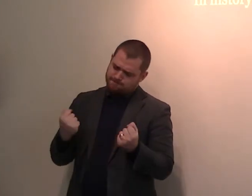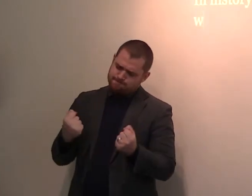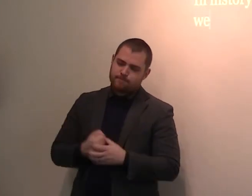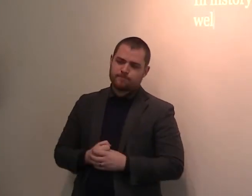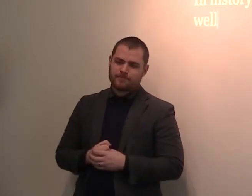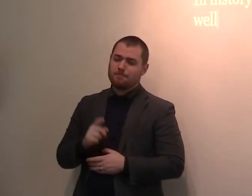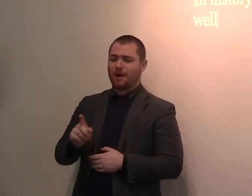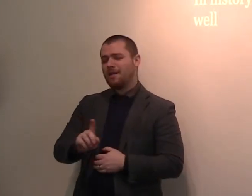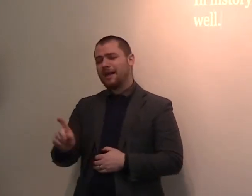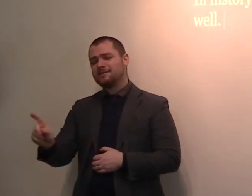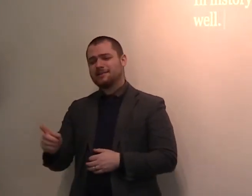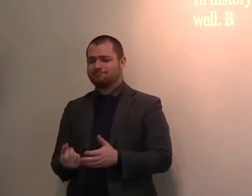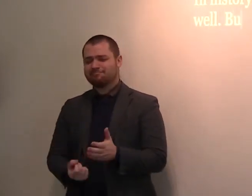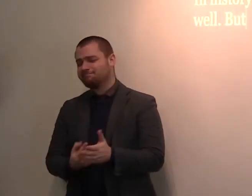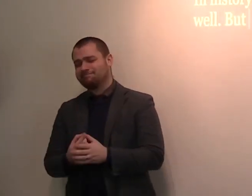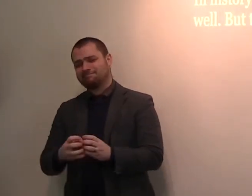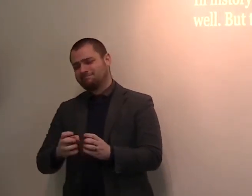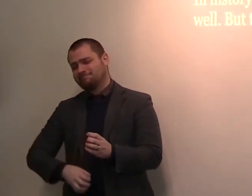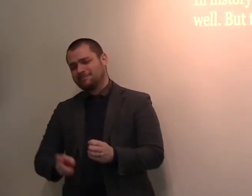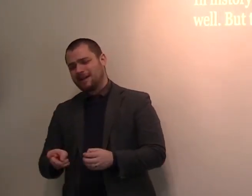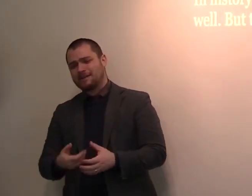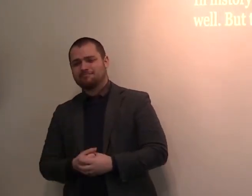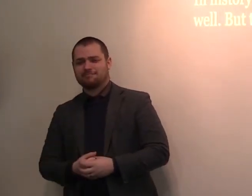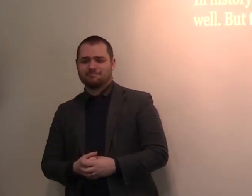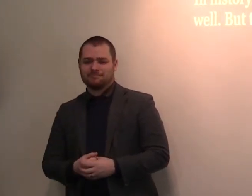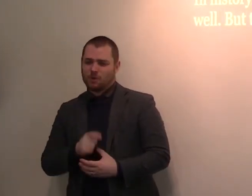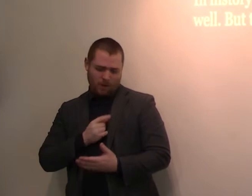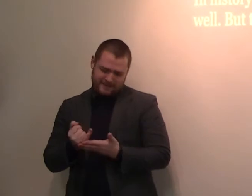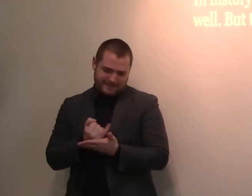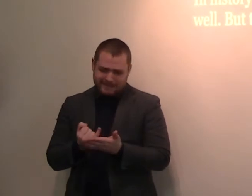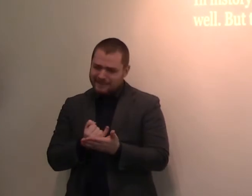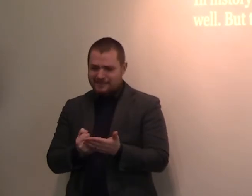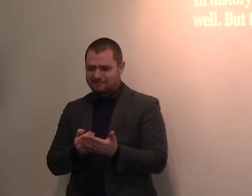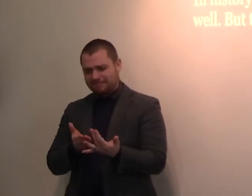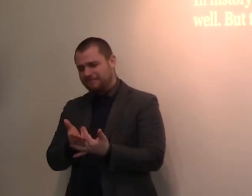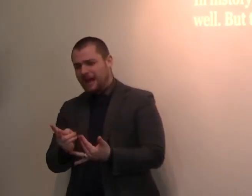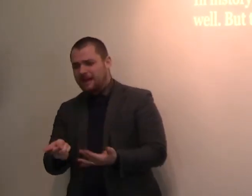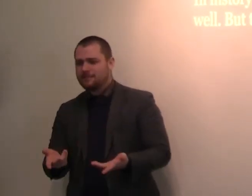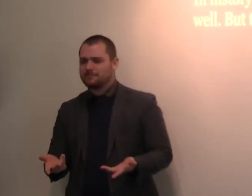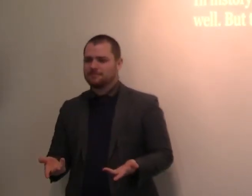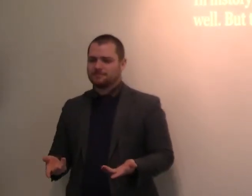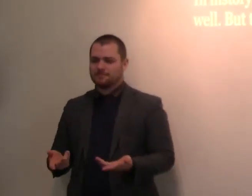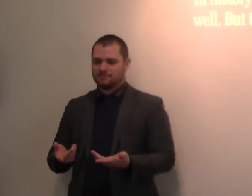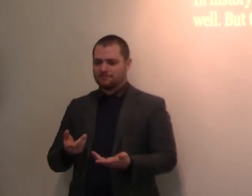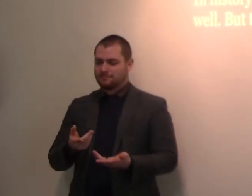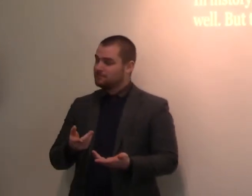But soon, the old age got back. And they forgot the warnings.